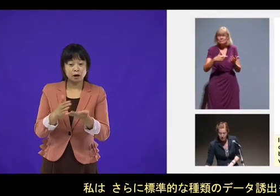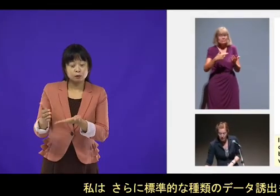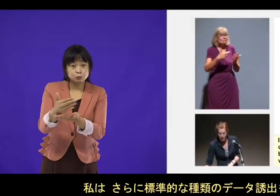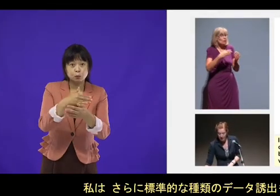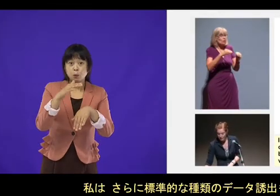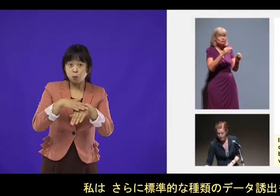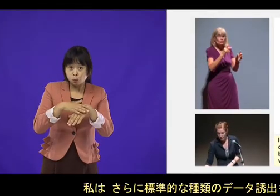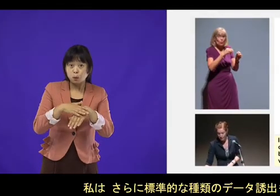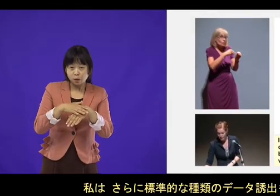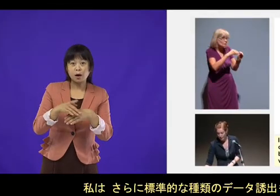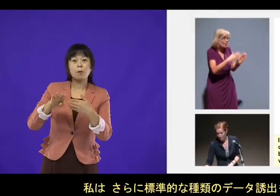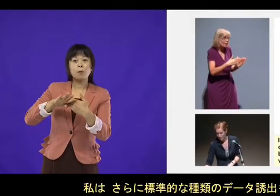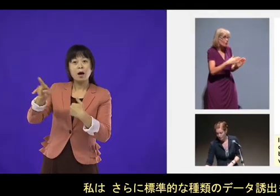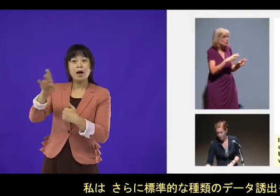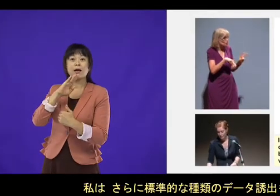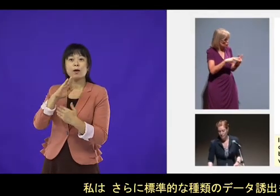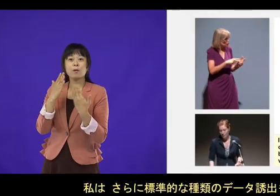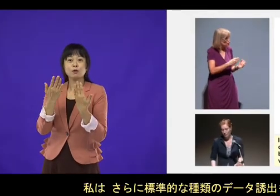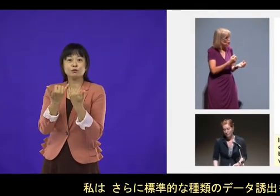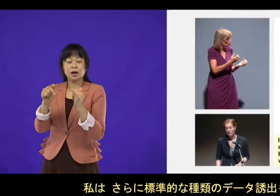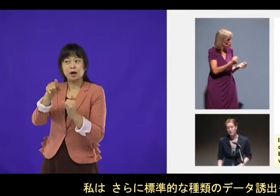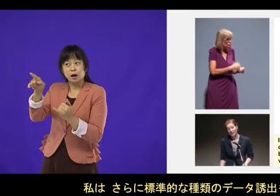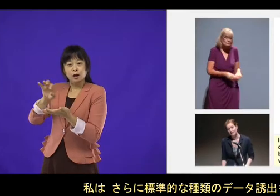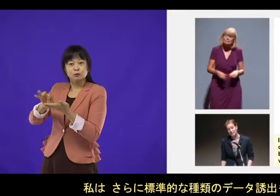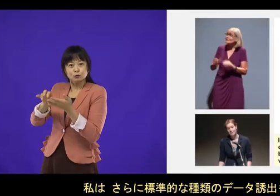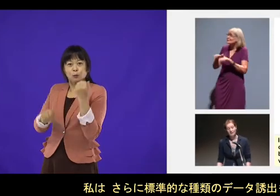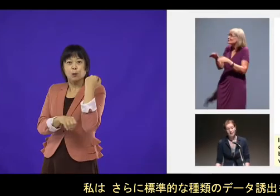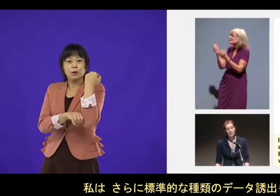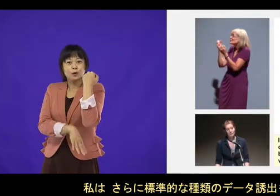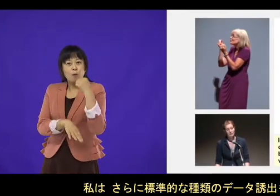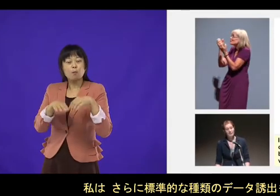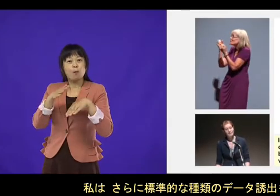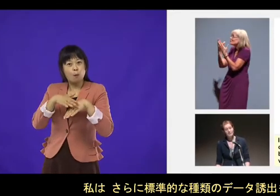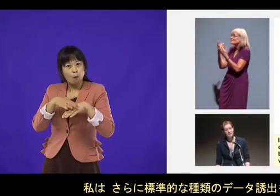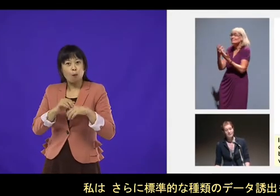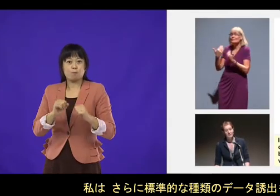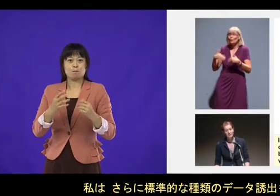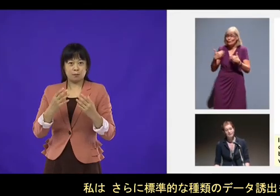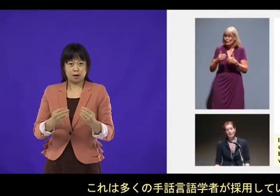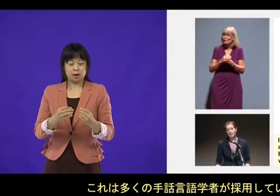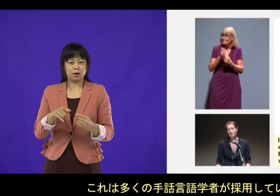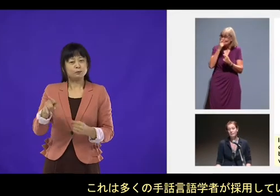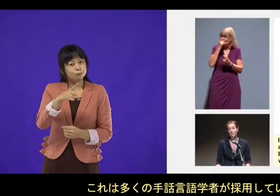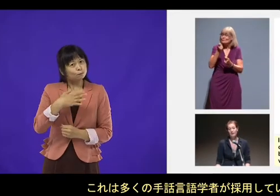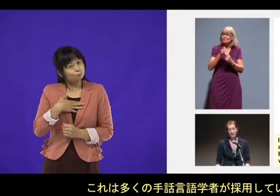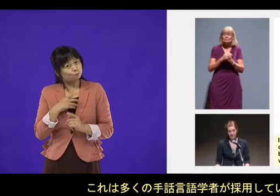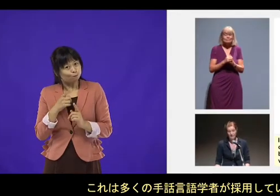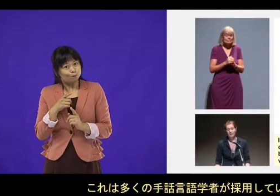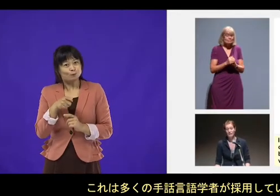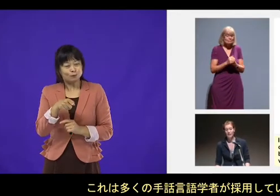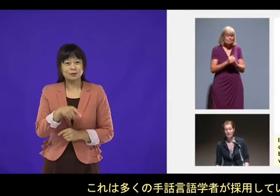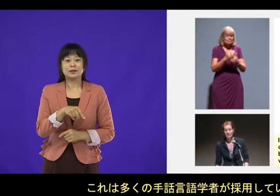And also I've used sort of the more standard types of data elicitation that are used by many